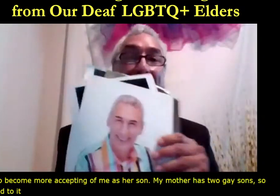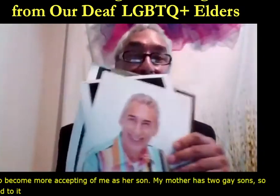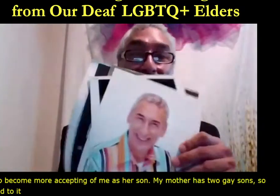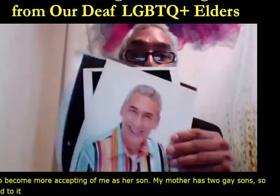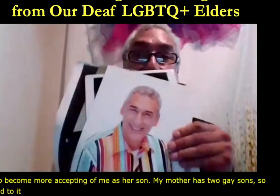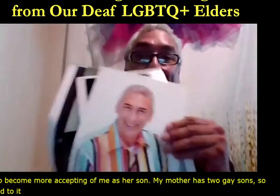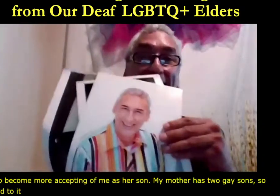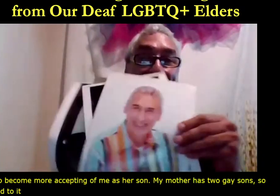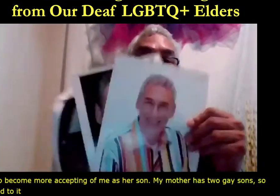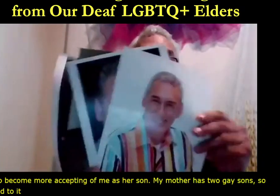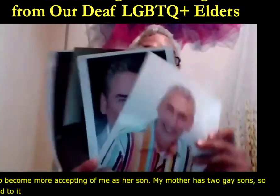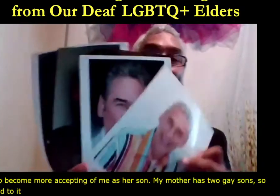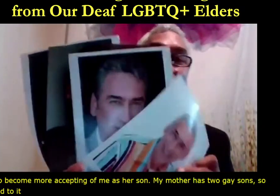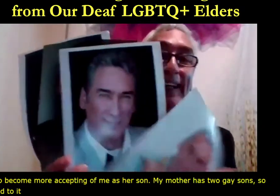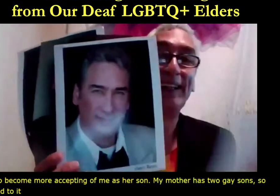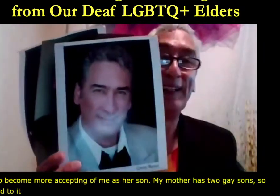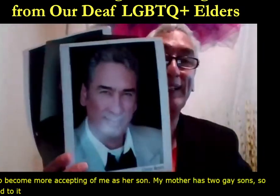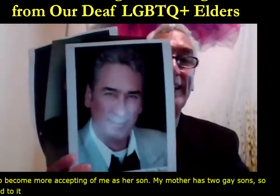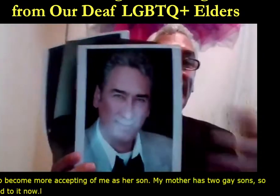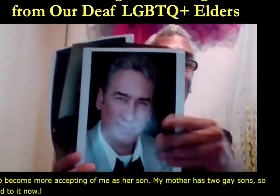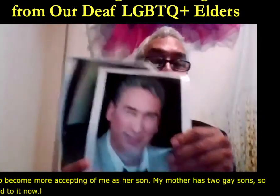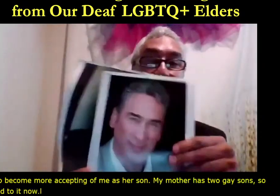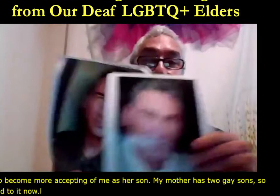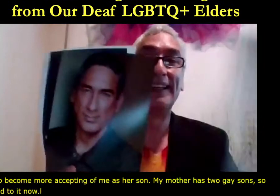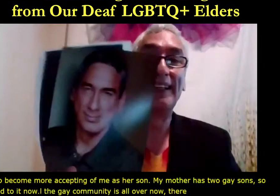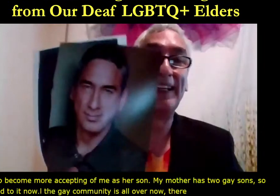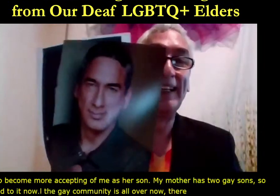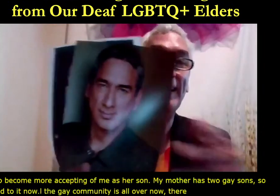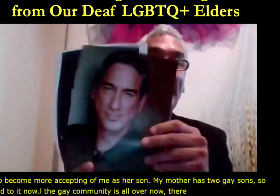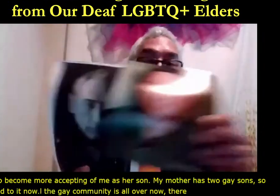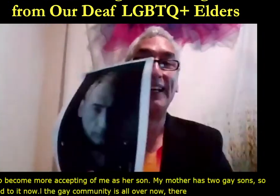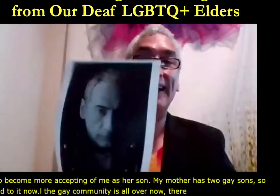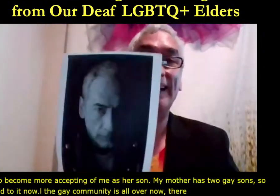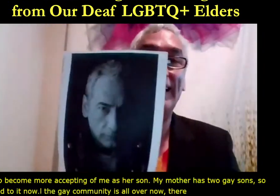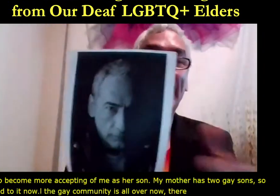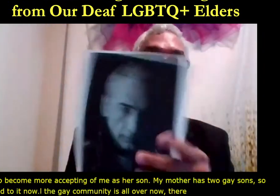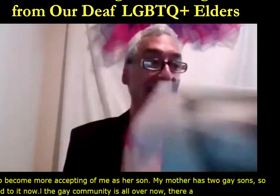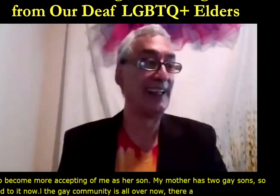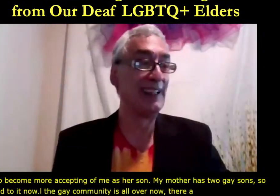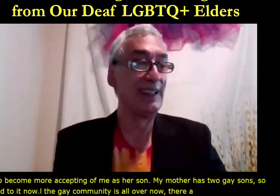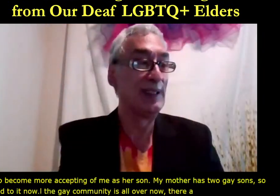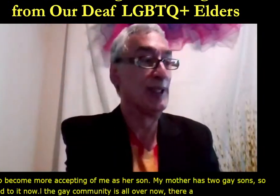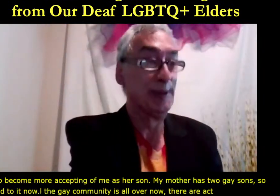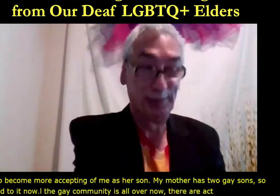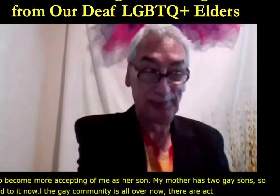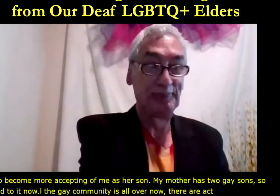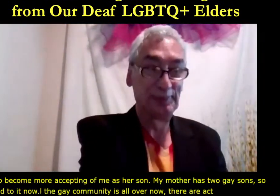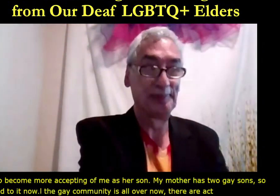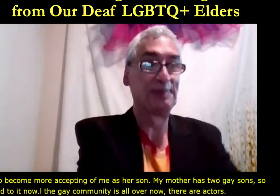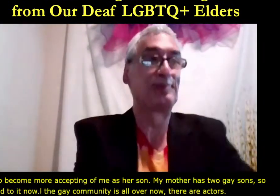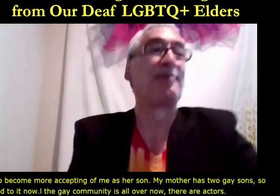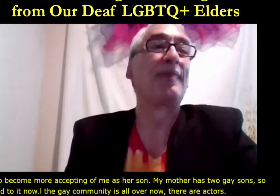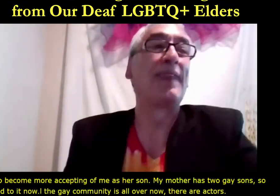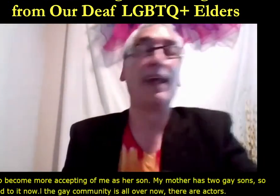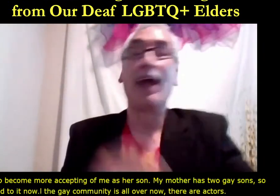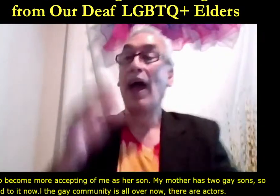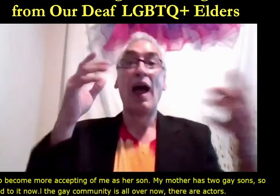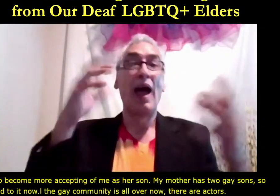my headshot wow